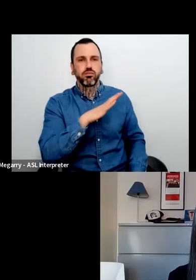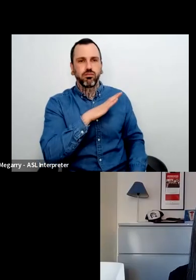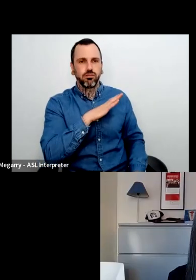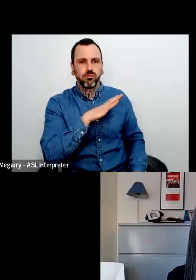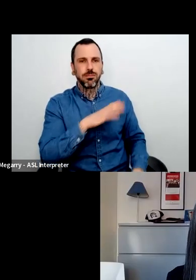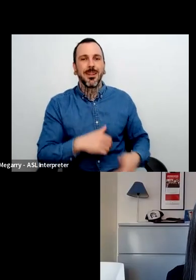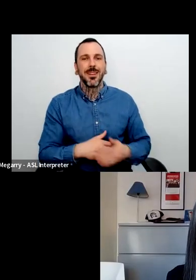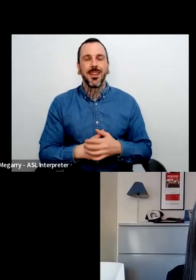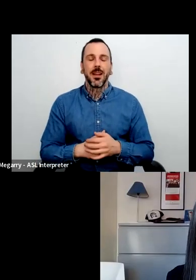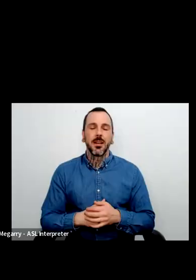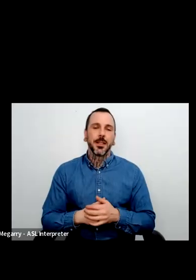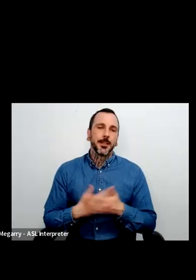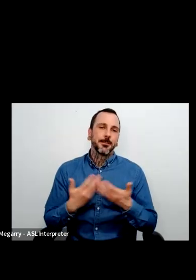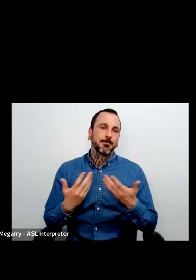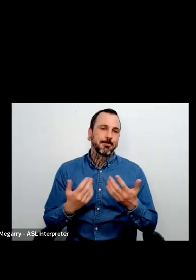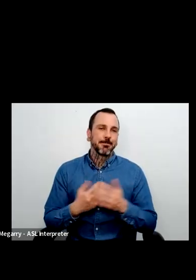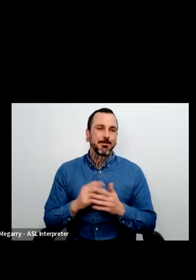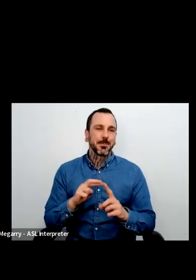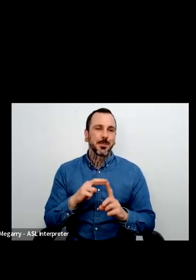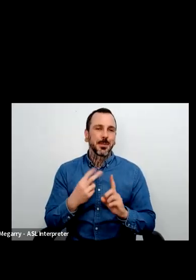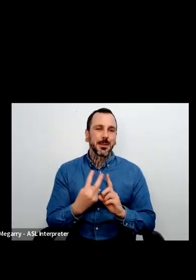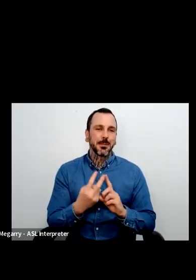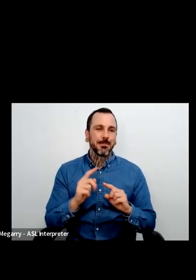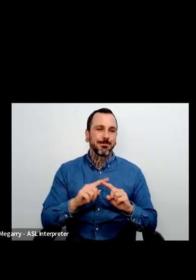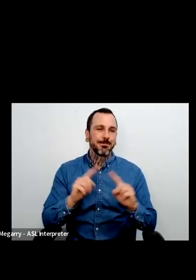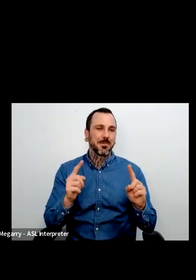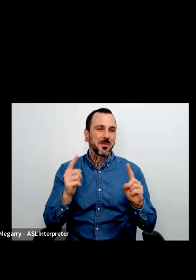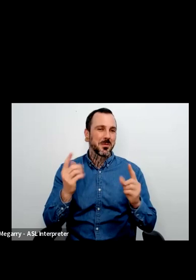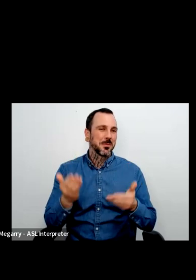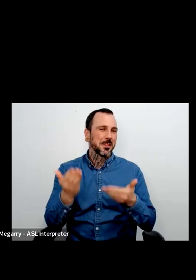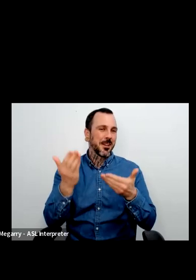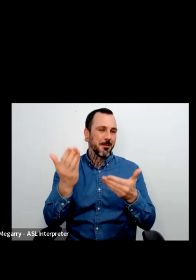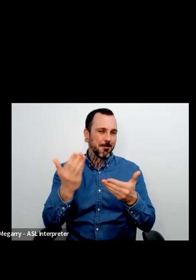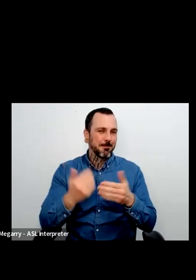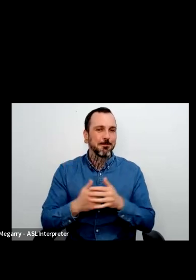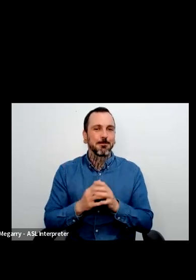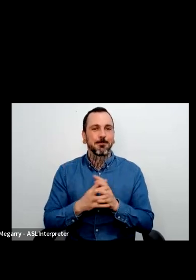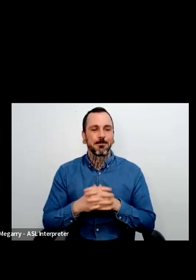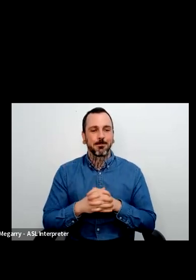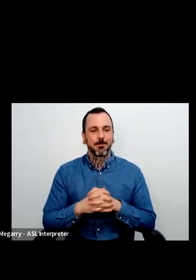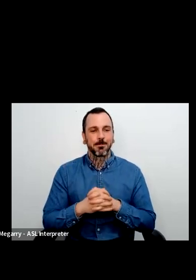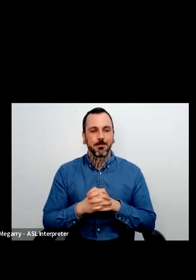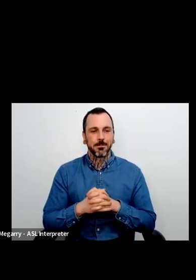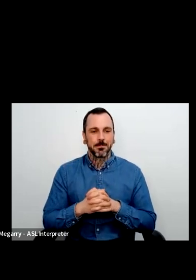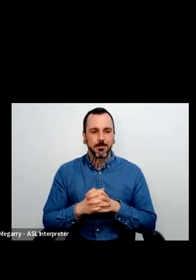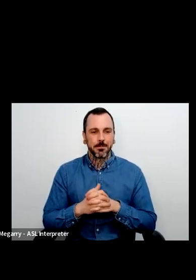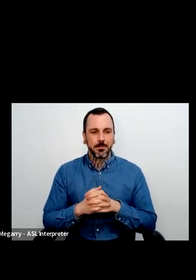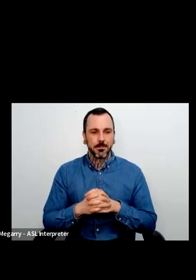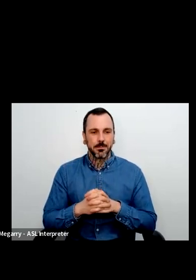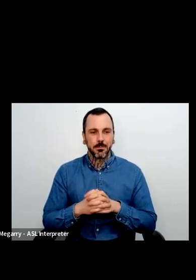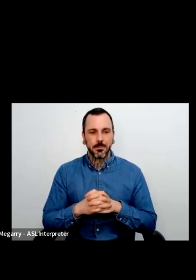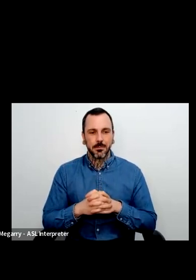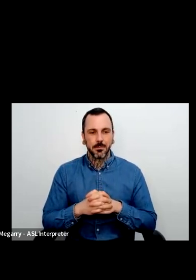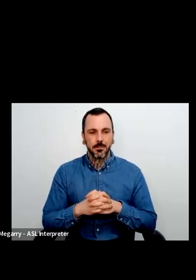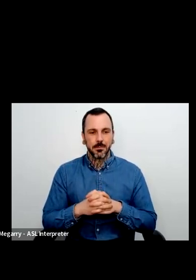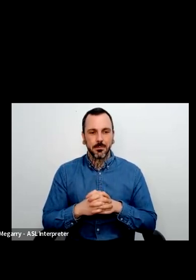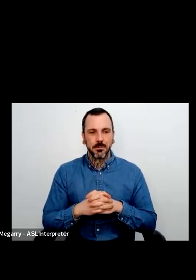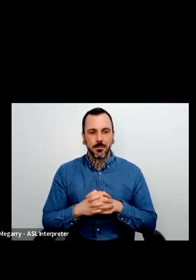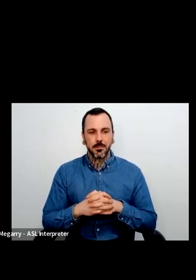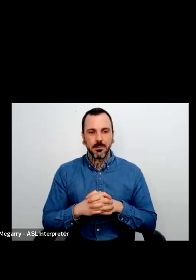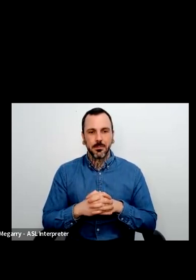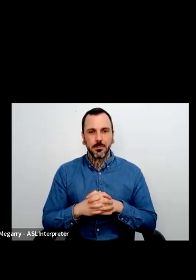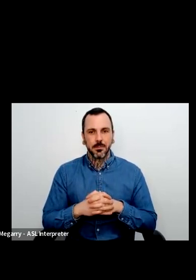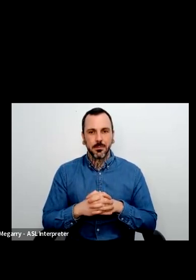a different perspective in terms of, I think there is a place for recording and digitally disseminating